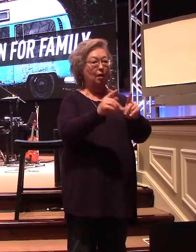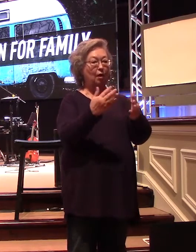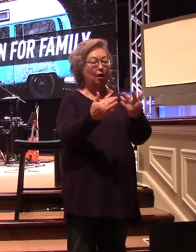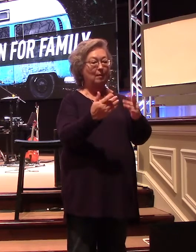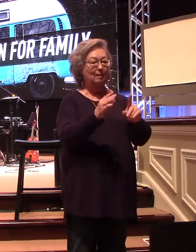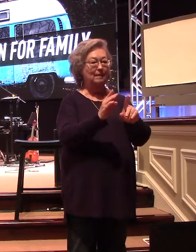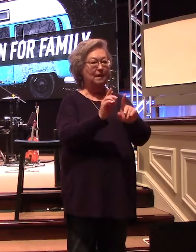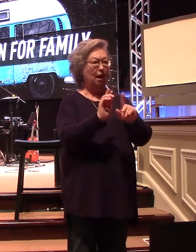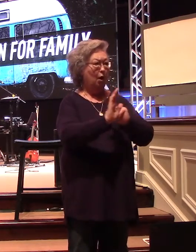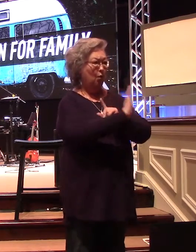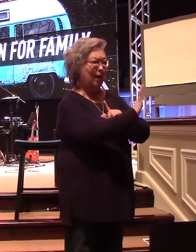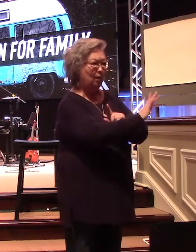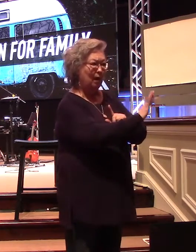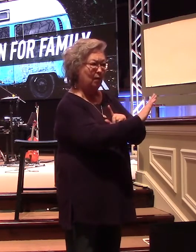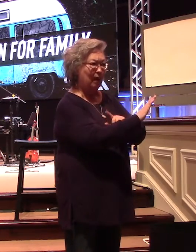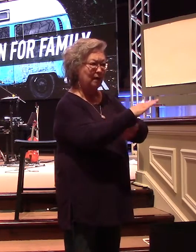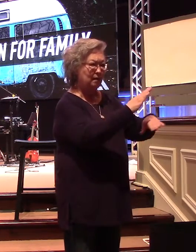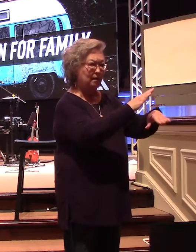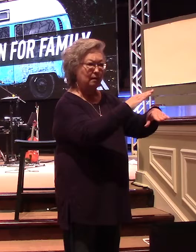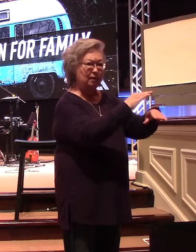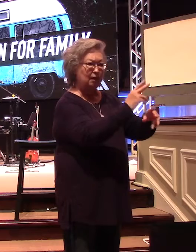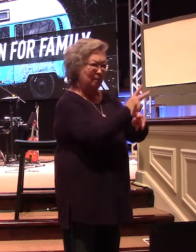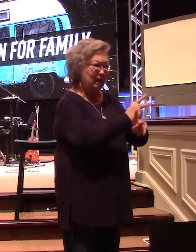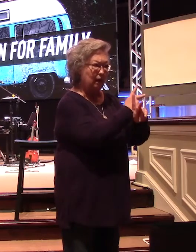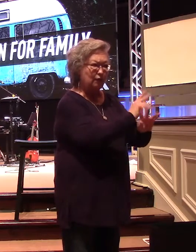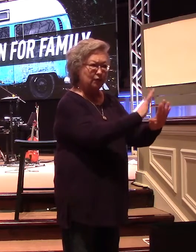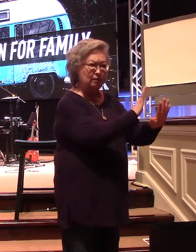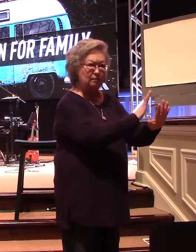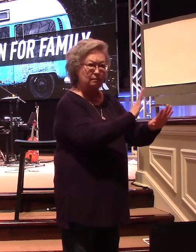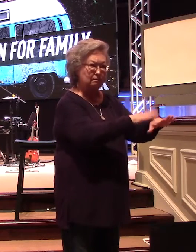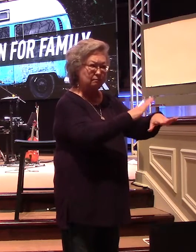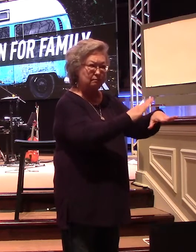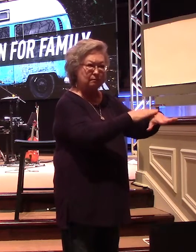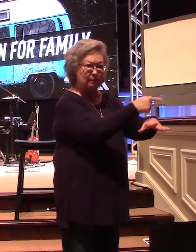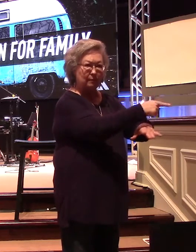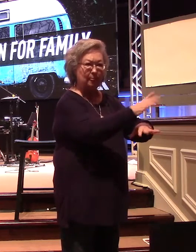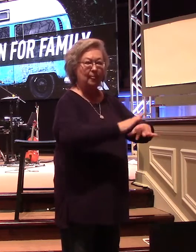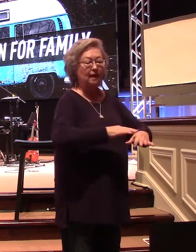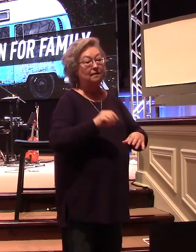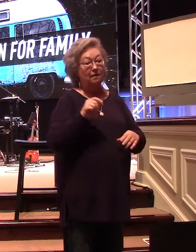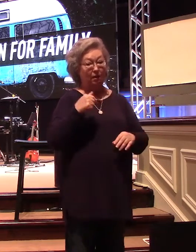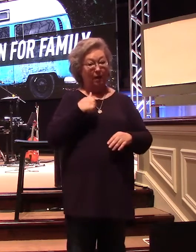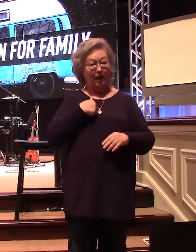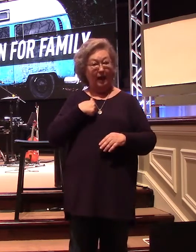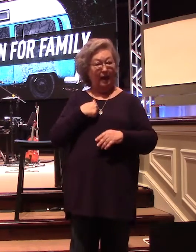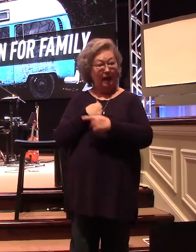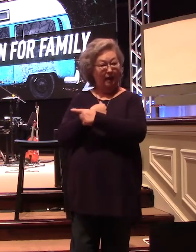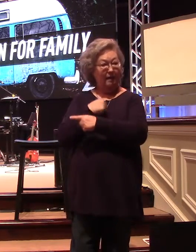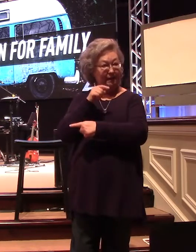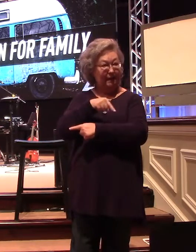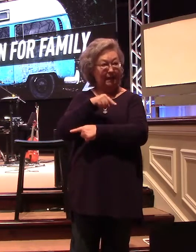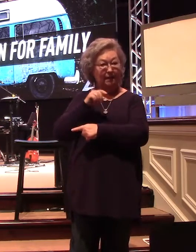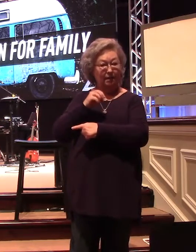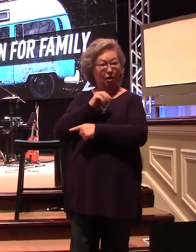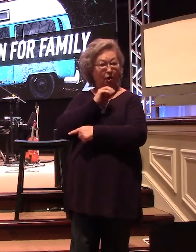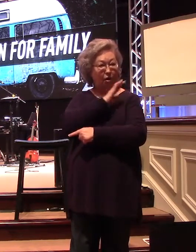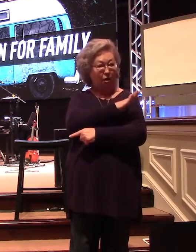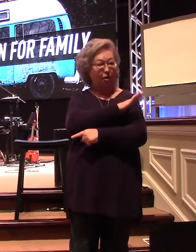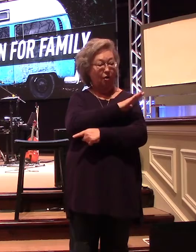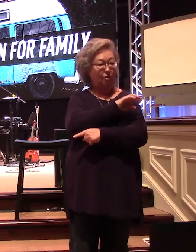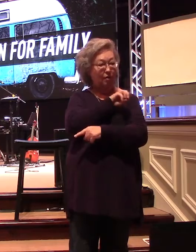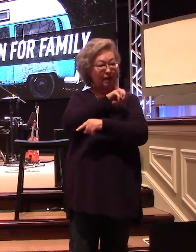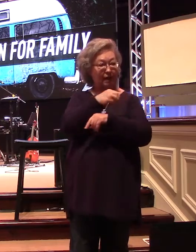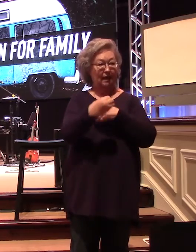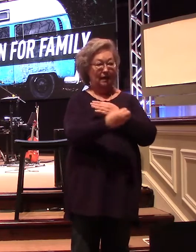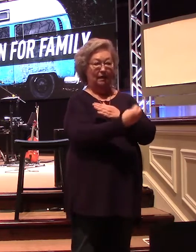Watch out where you're going. And so I need her influence. We talked last night about one of the benefits of being a